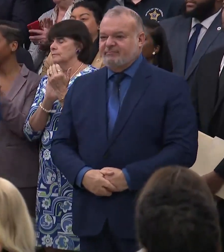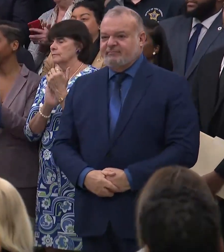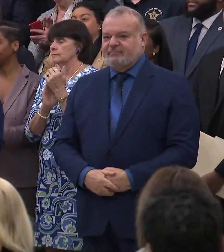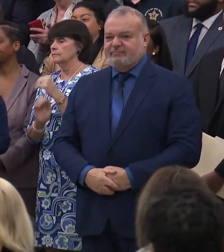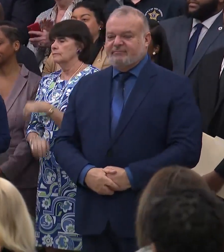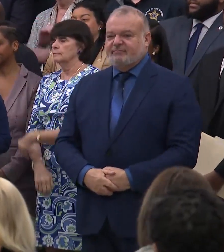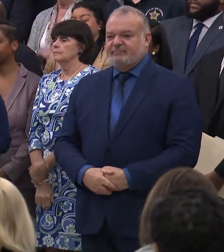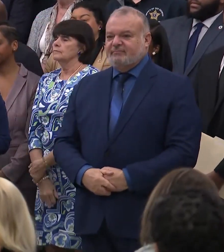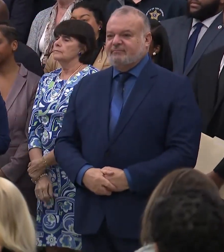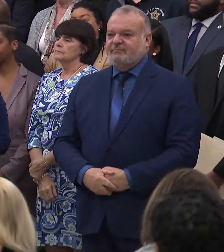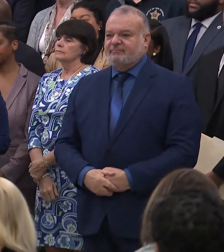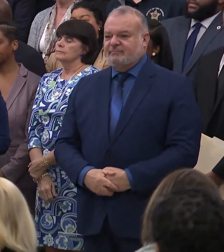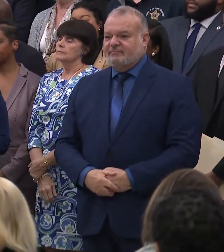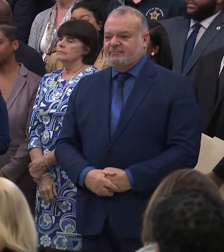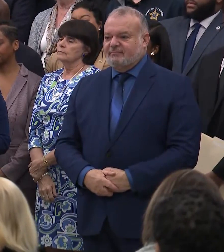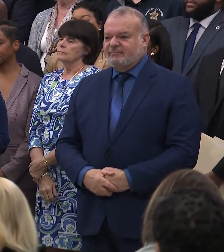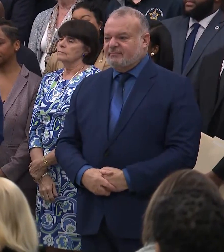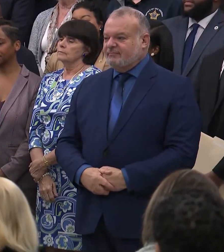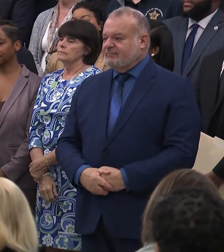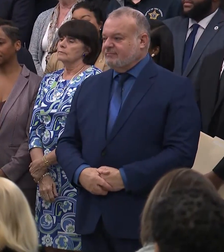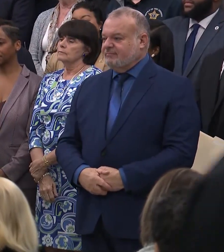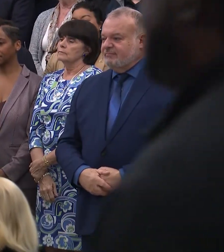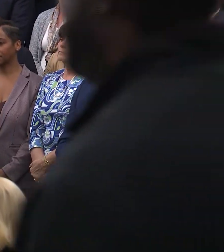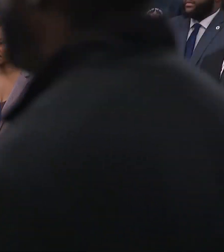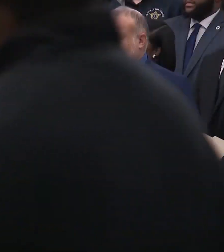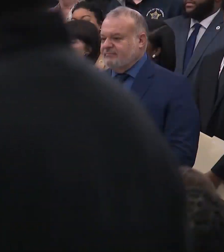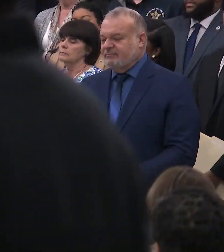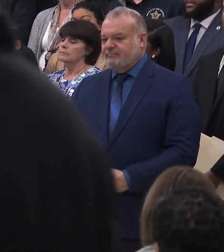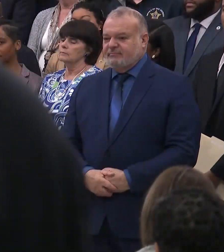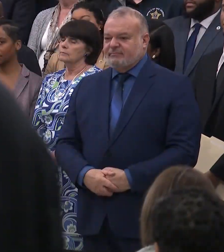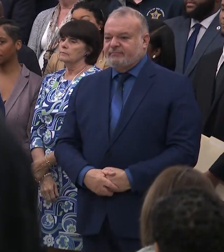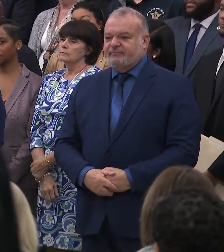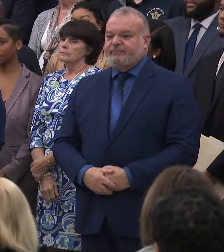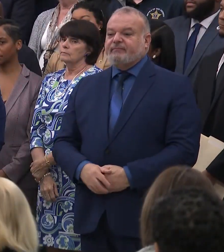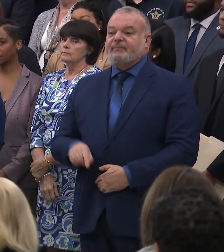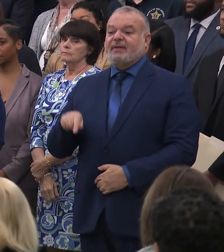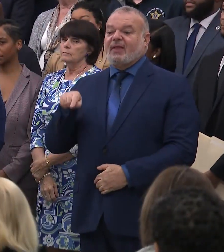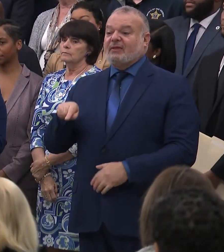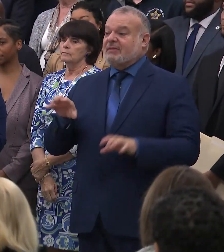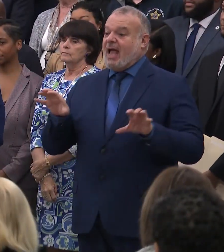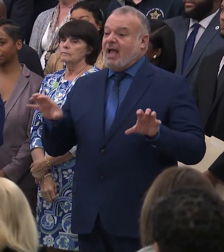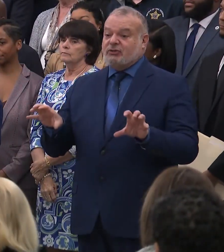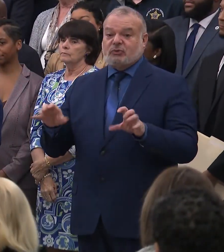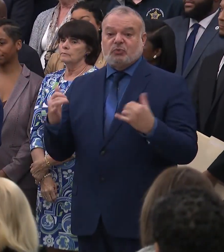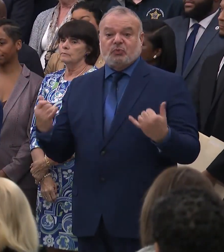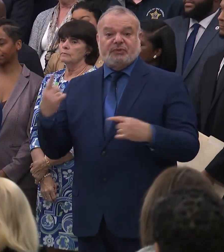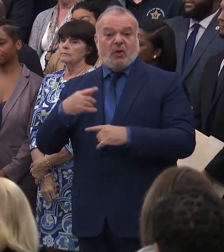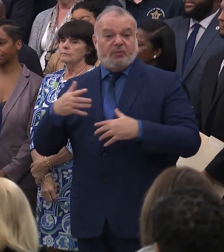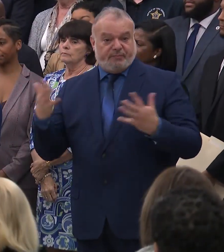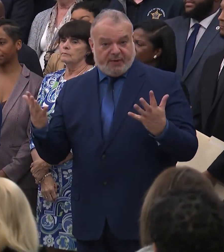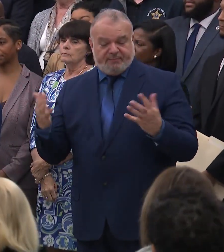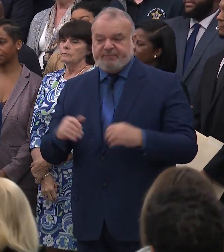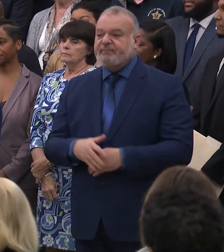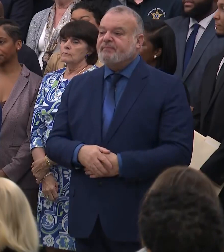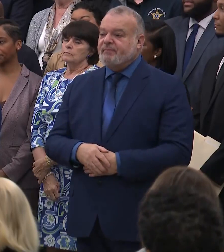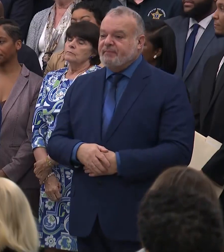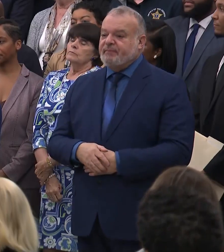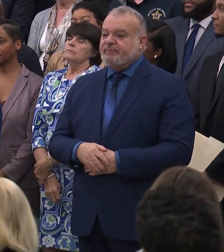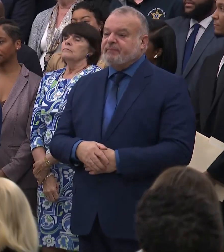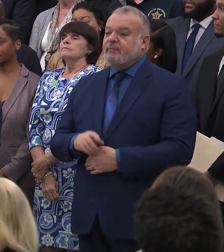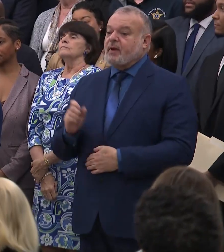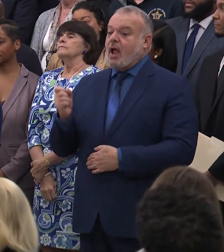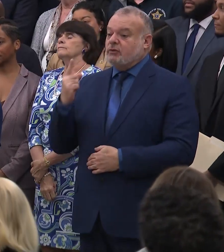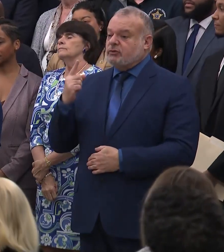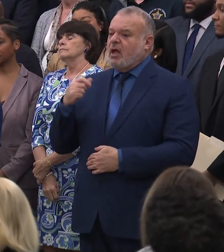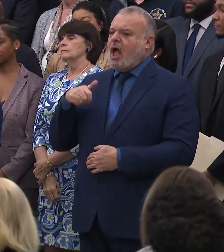And this action today is also in the context of other